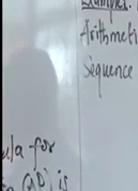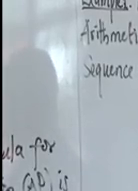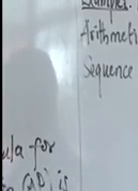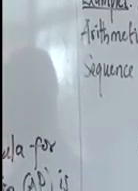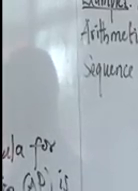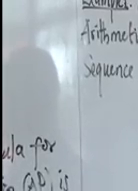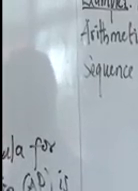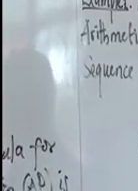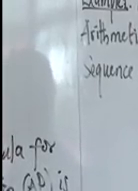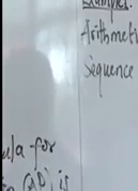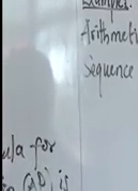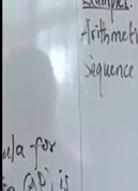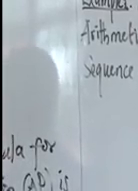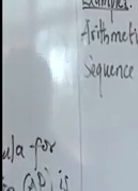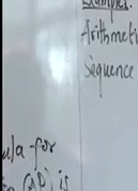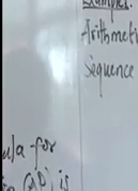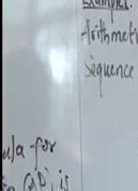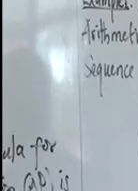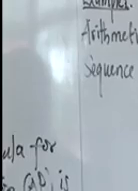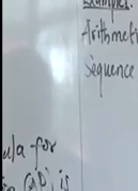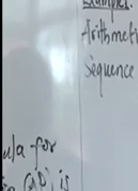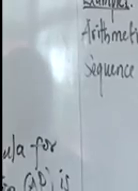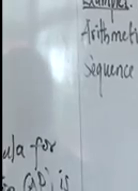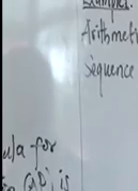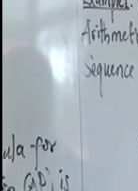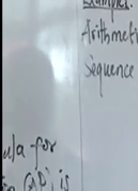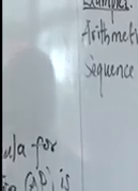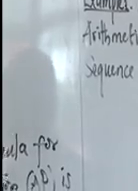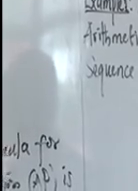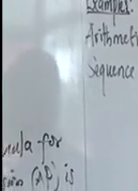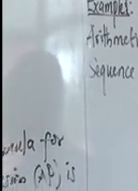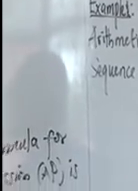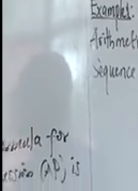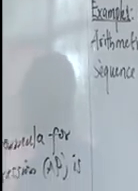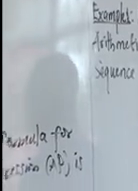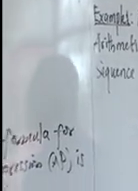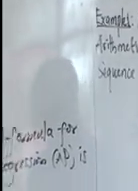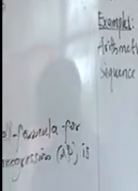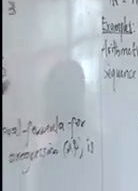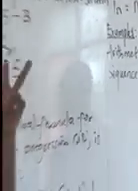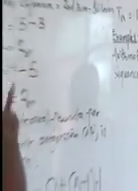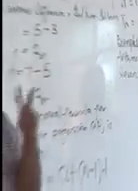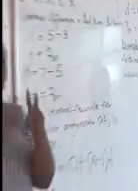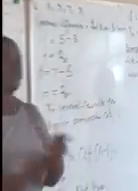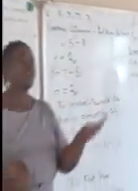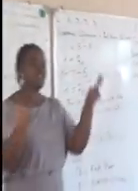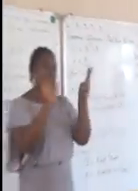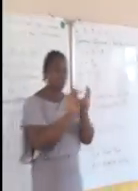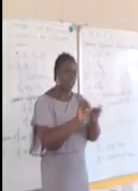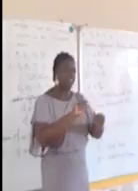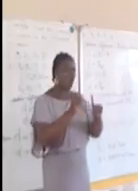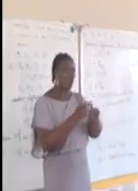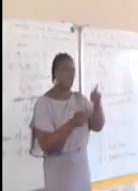a student, you recall your formula, which is very important. Now, when you recall the formula,